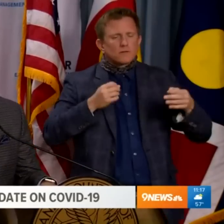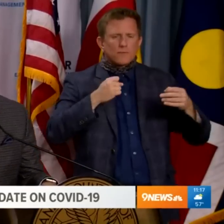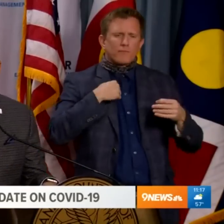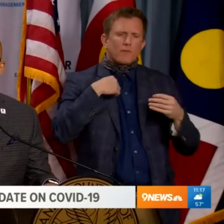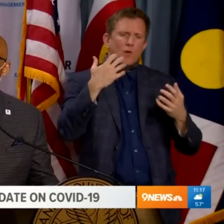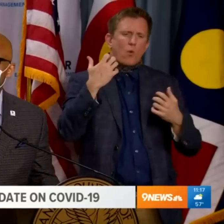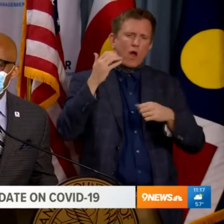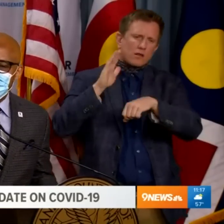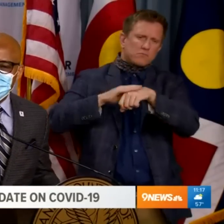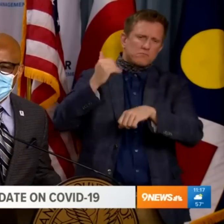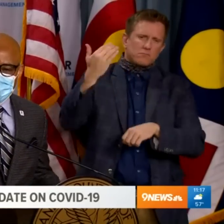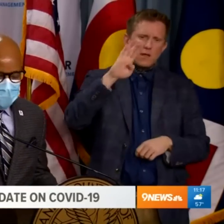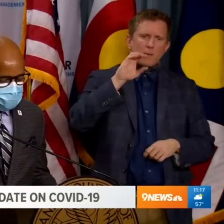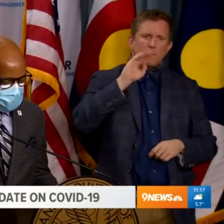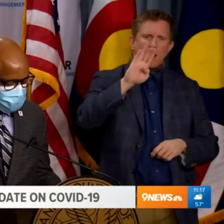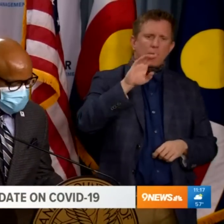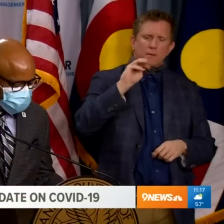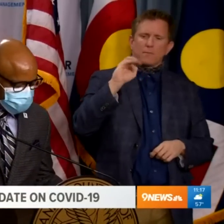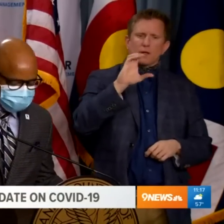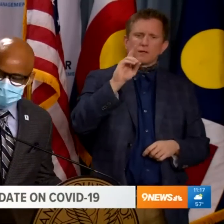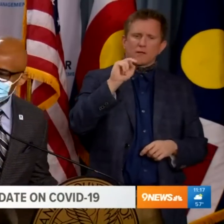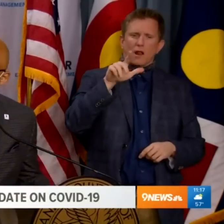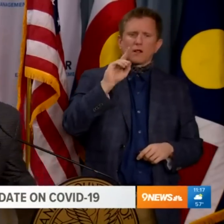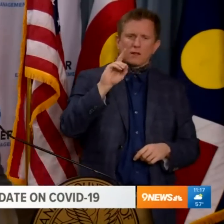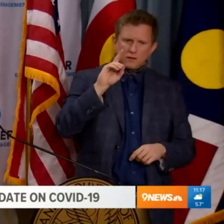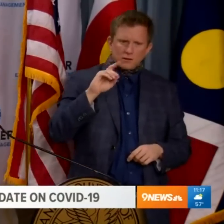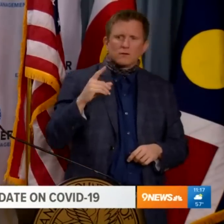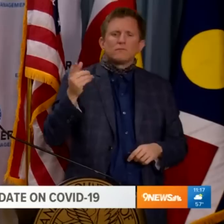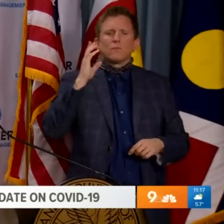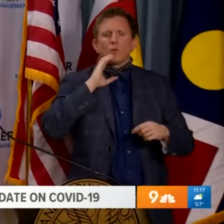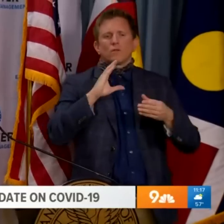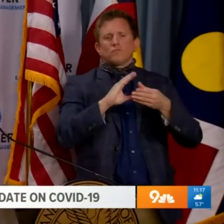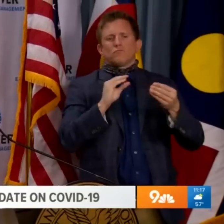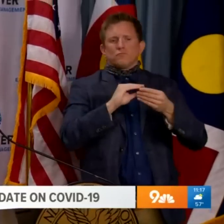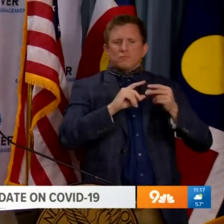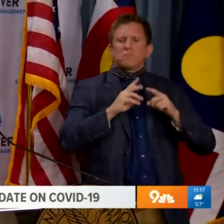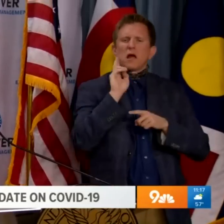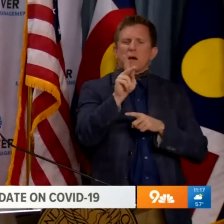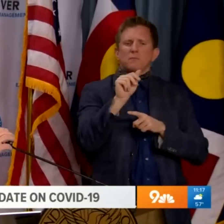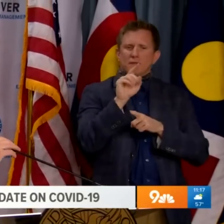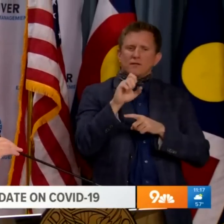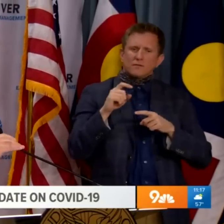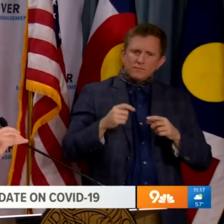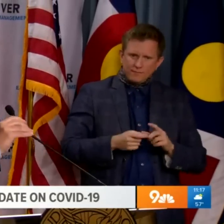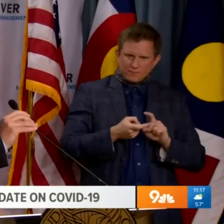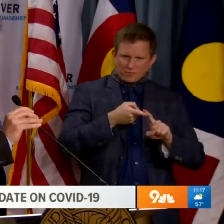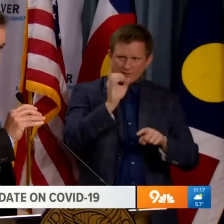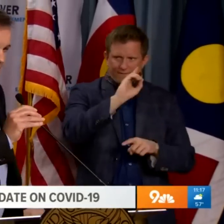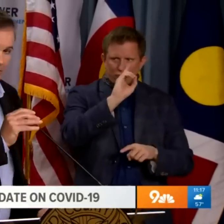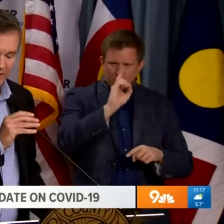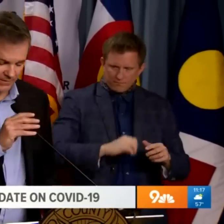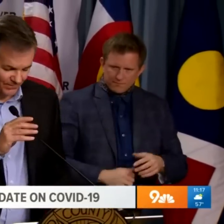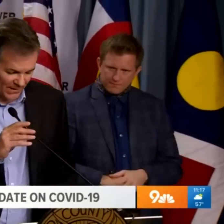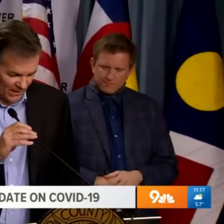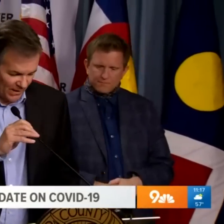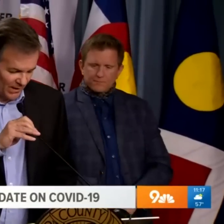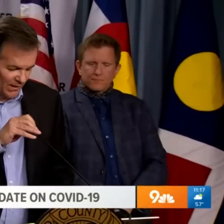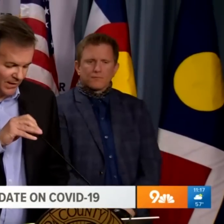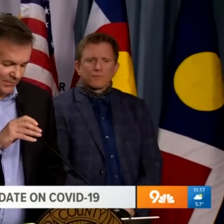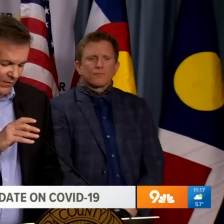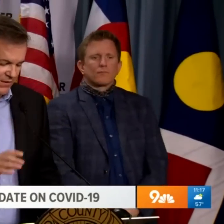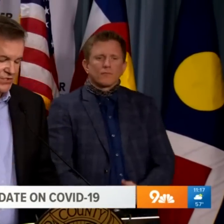Before we open a question and answer, I think it's always important to turn or hear the voices of those public health officials who we have a